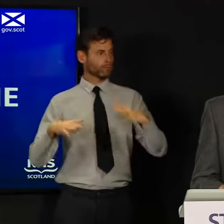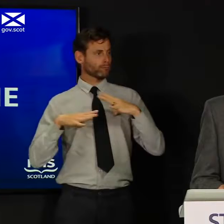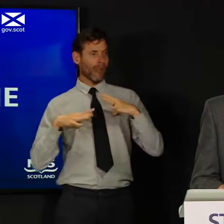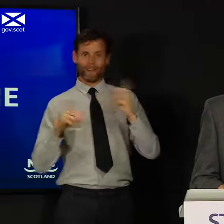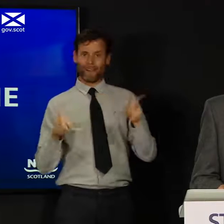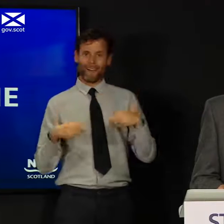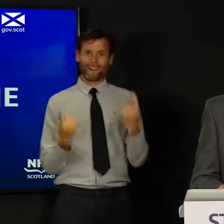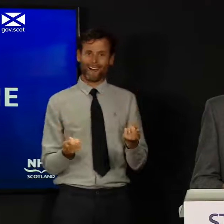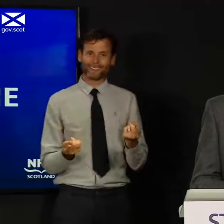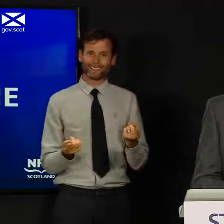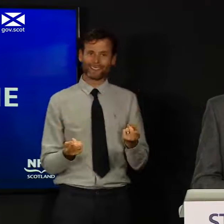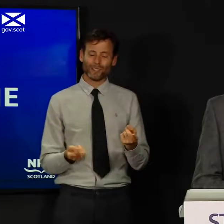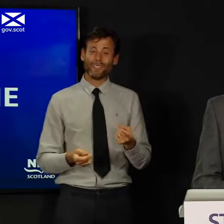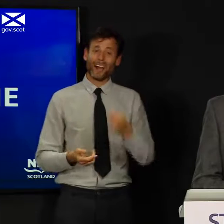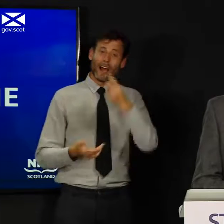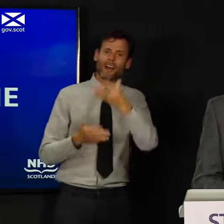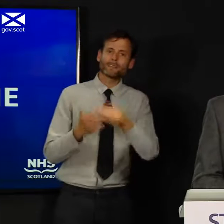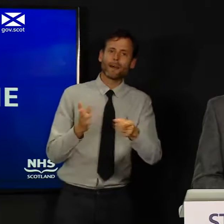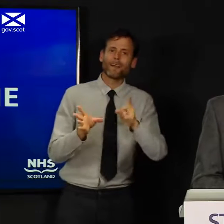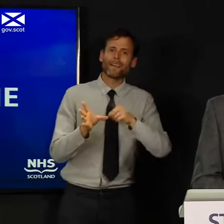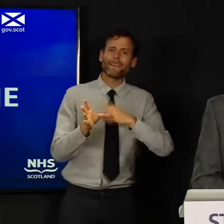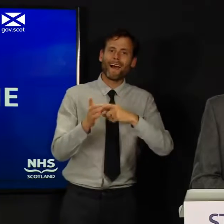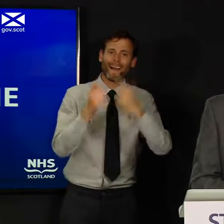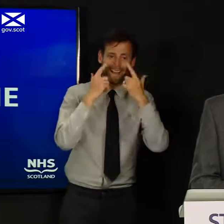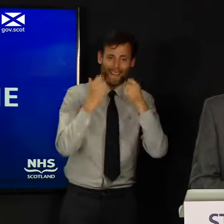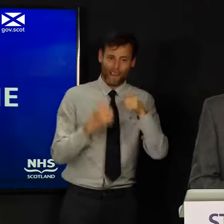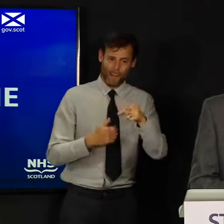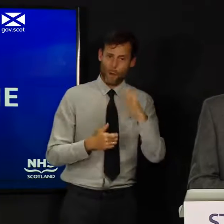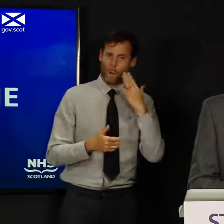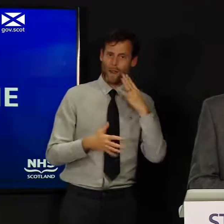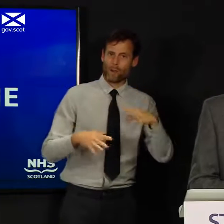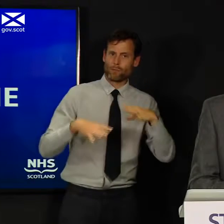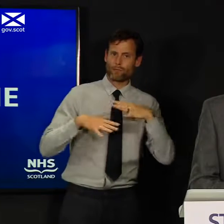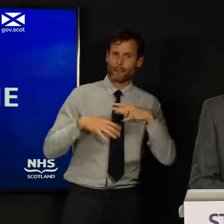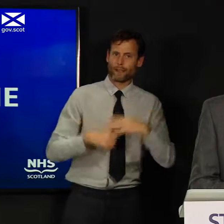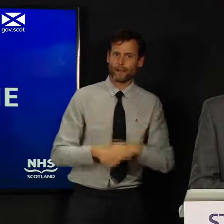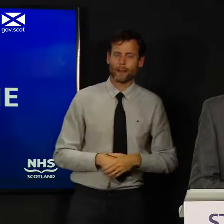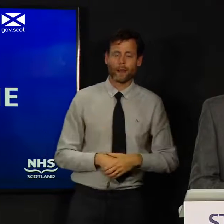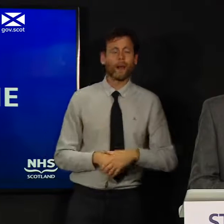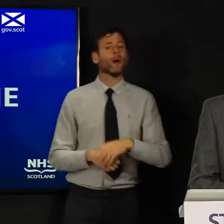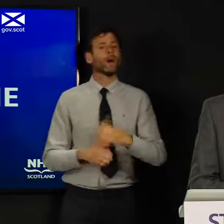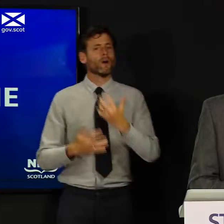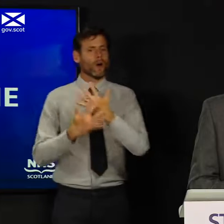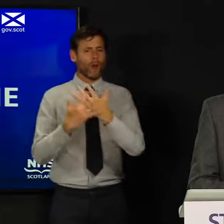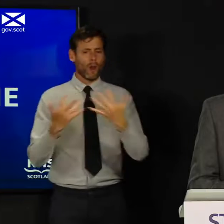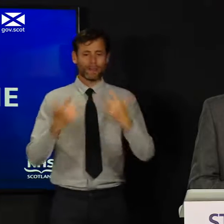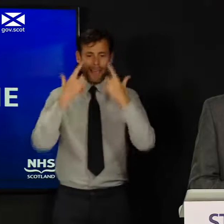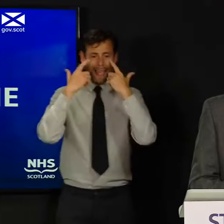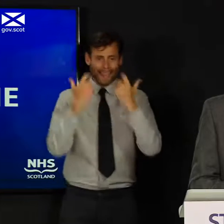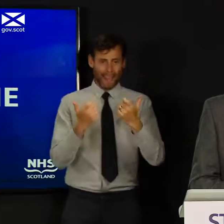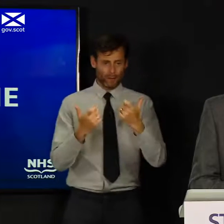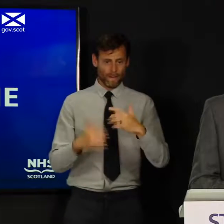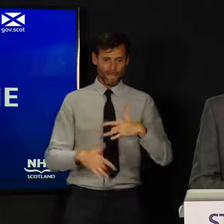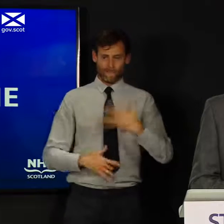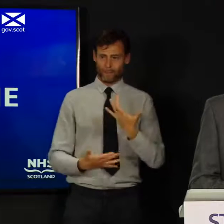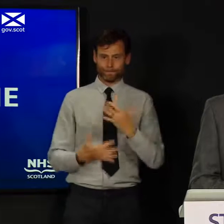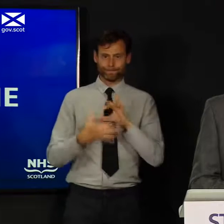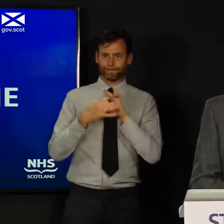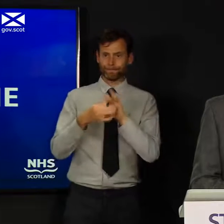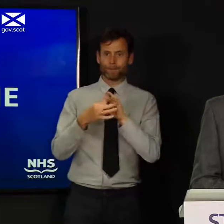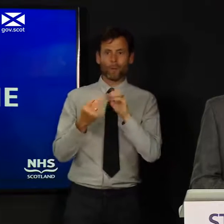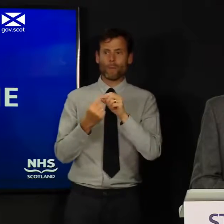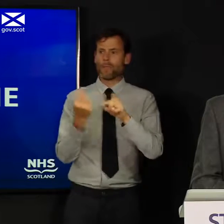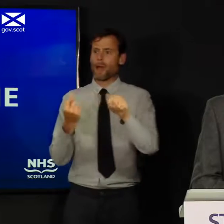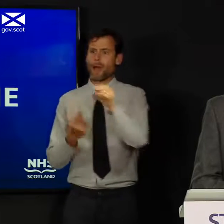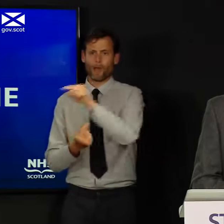Secretary. Caring can often lead to feelings of loneliness, being disconnected from friends and families, and these feelings have been